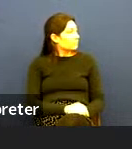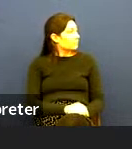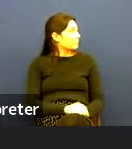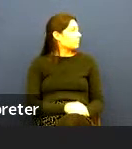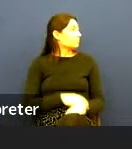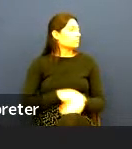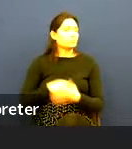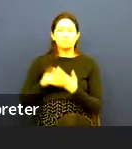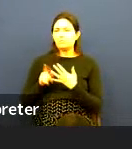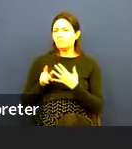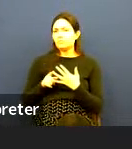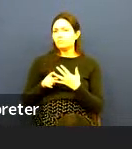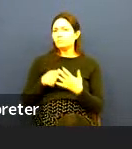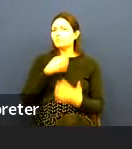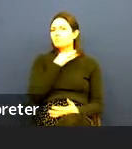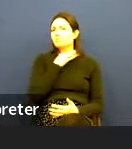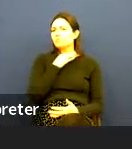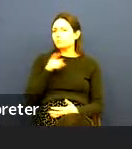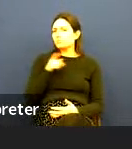ahead. Do you have,